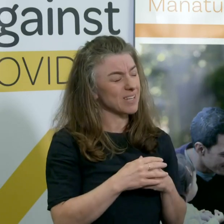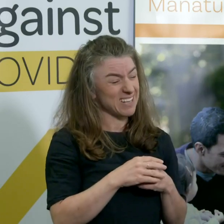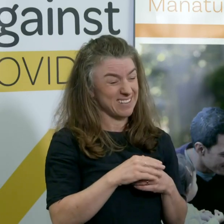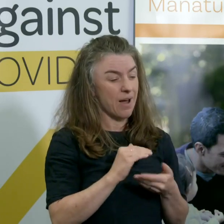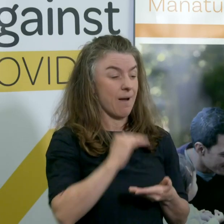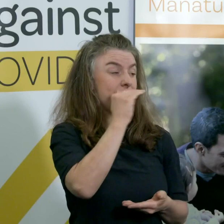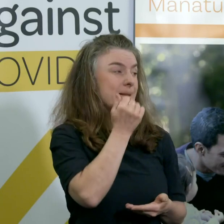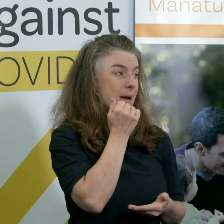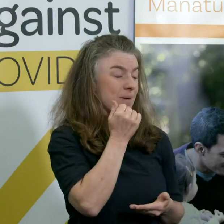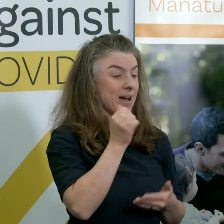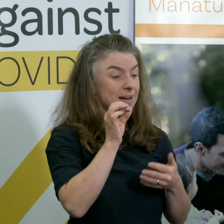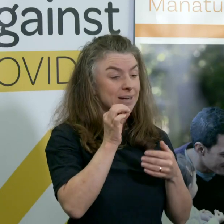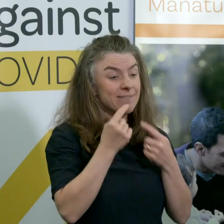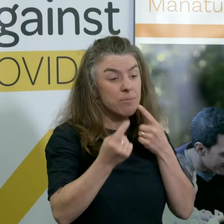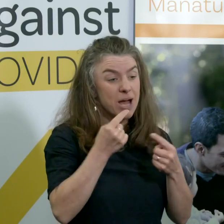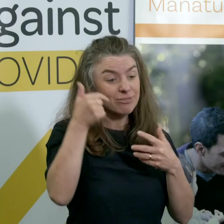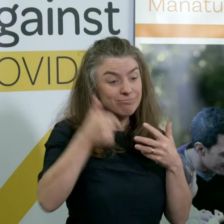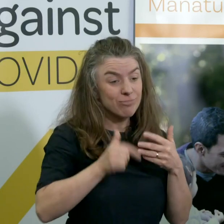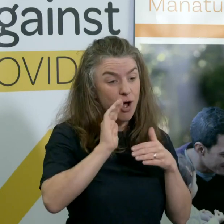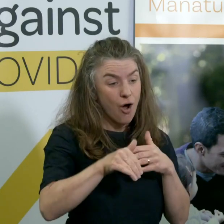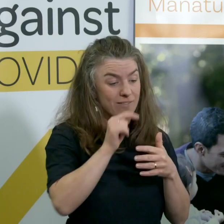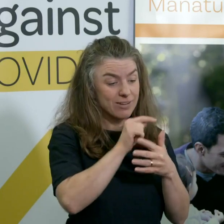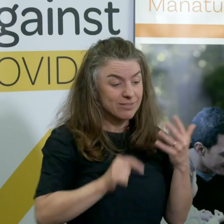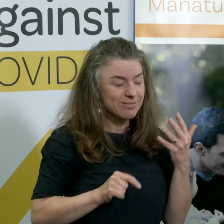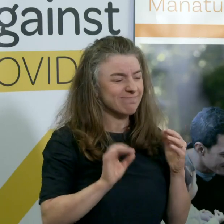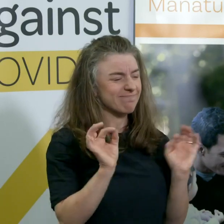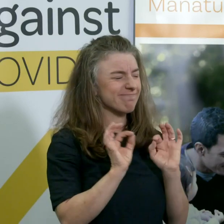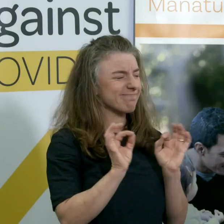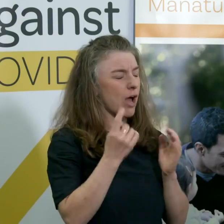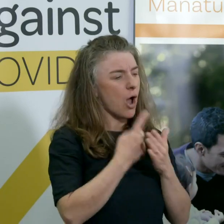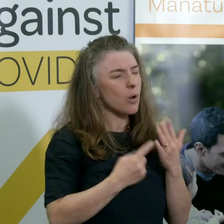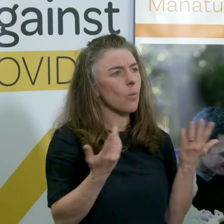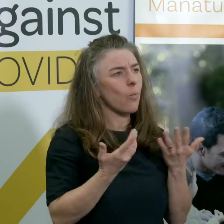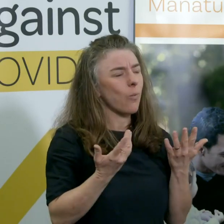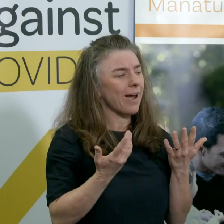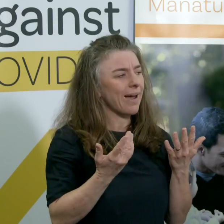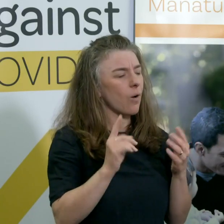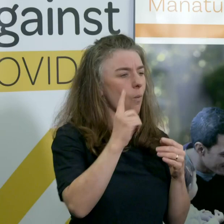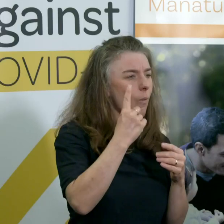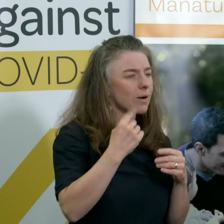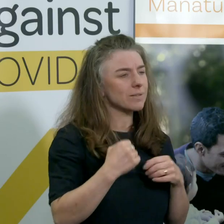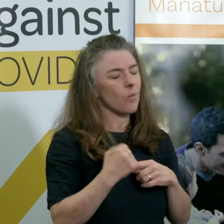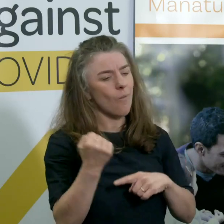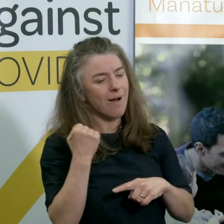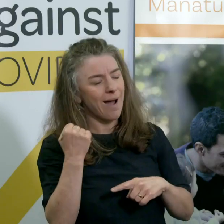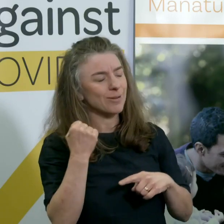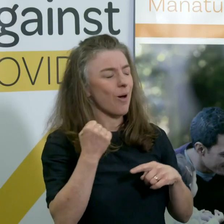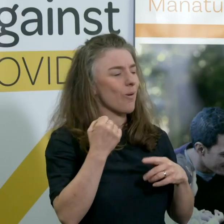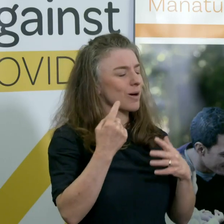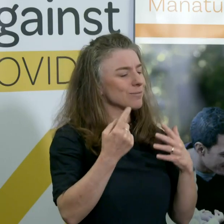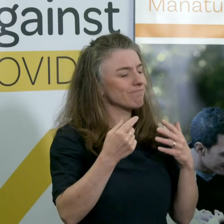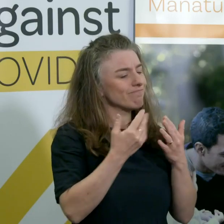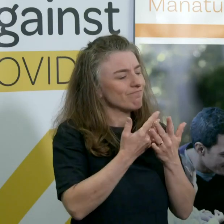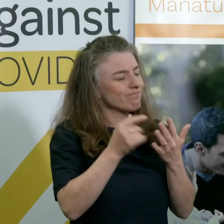have the detail, and I've been able to let you know the regions they're from, and the information will start to go up on the website fairly soon, particularly for those